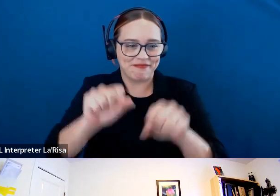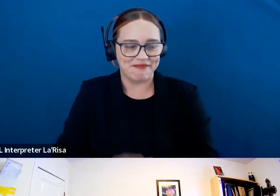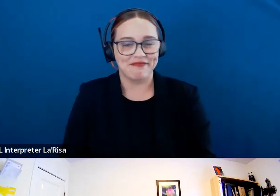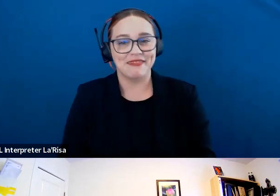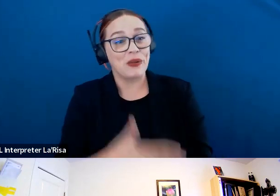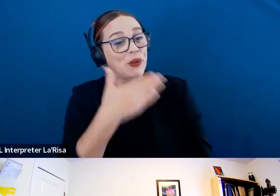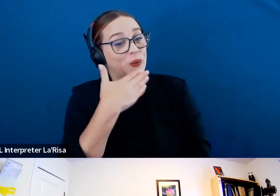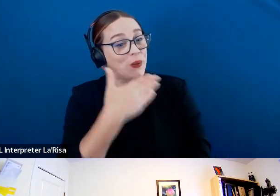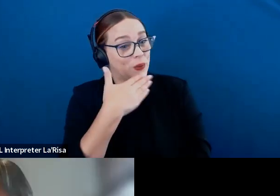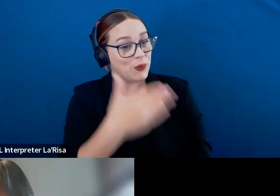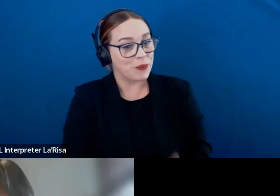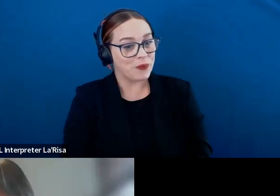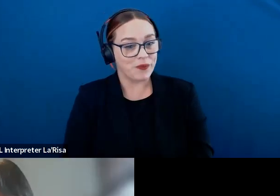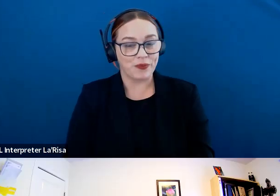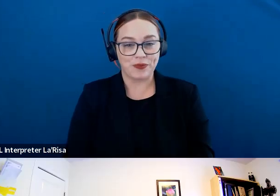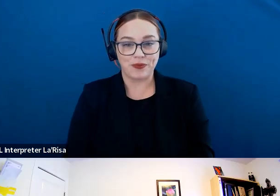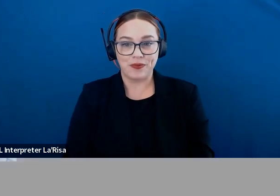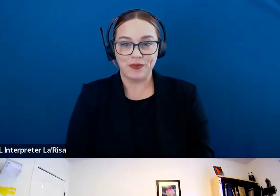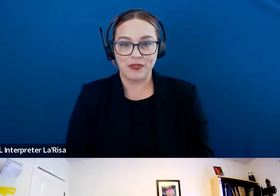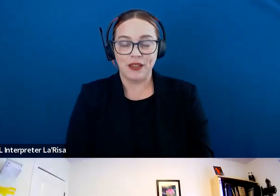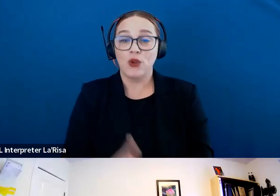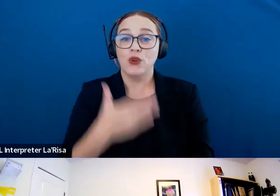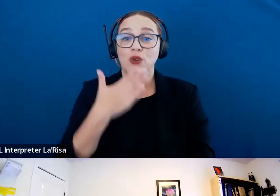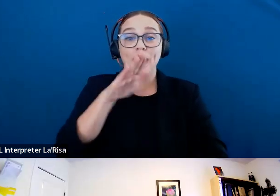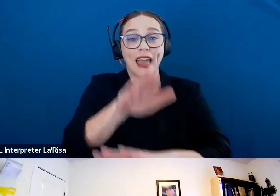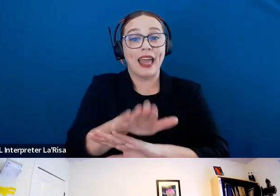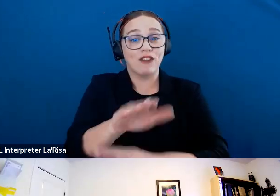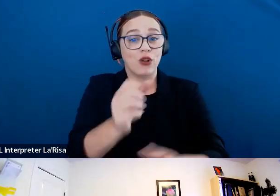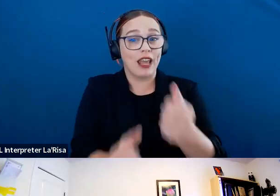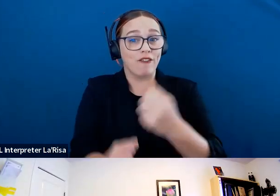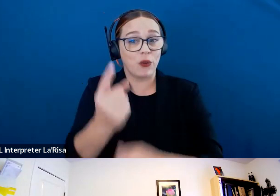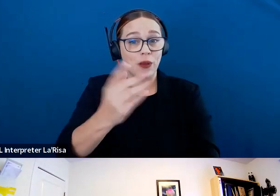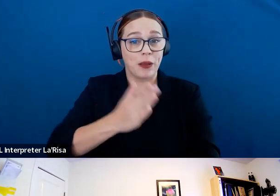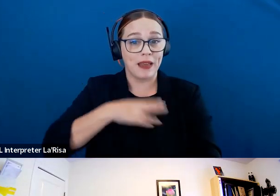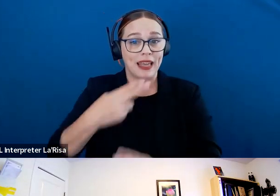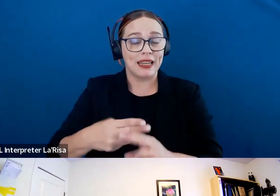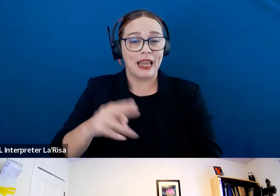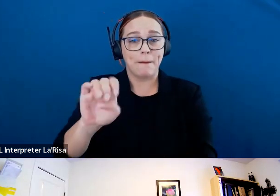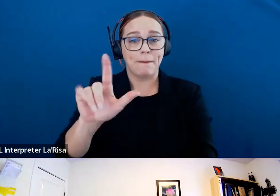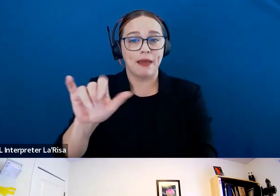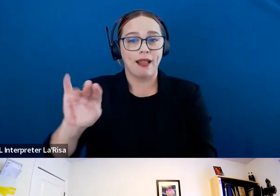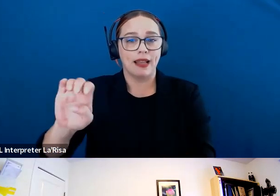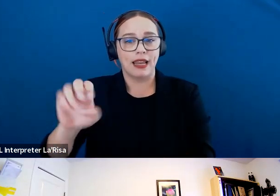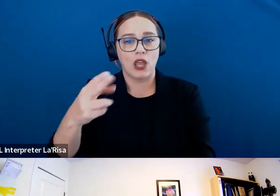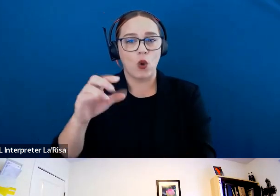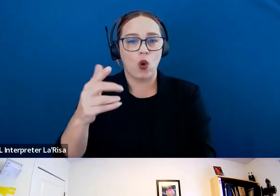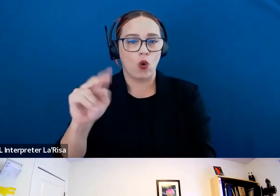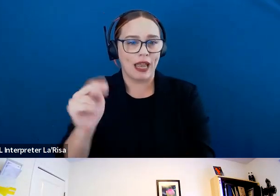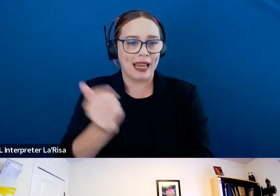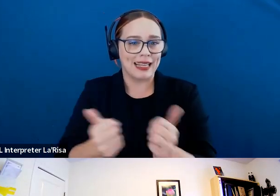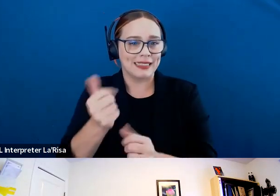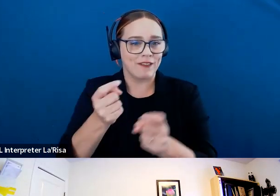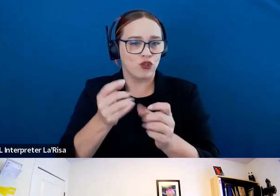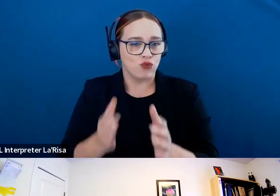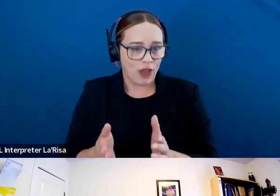Amy. Good afternoon, everybody. My name is Melanie Hogan. I am the Executive Director of Linking Employment Abilities and Potential. We